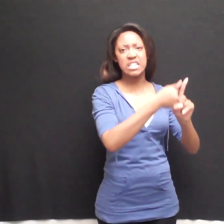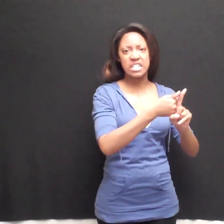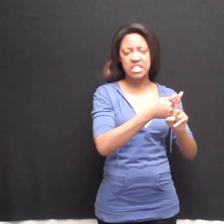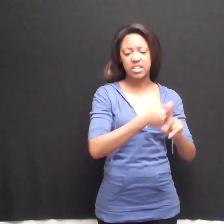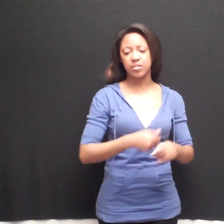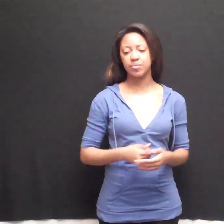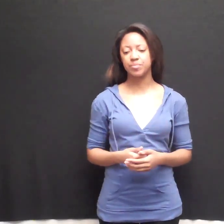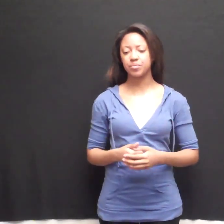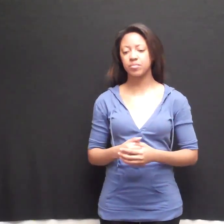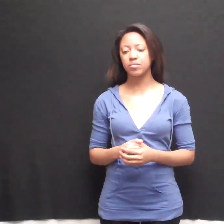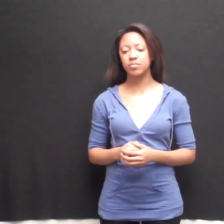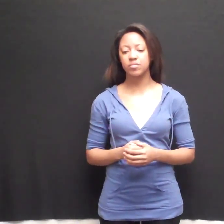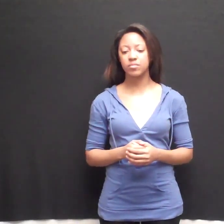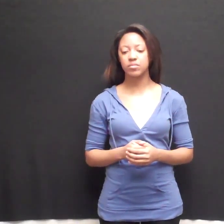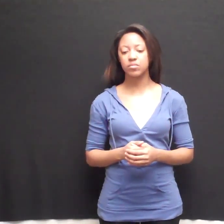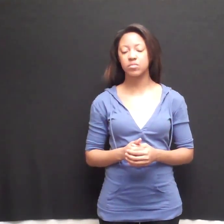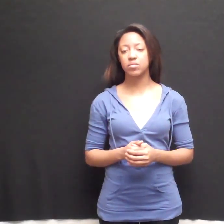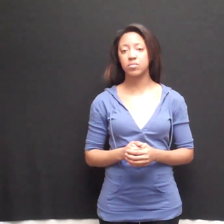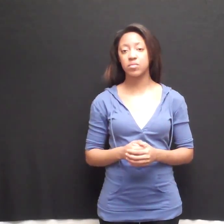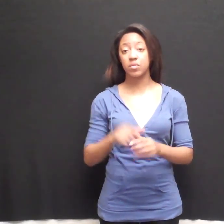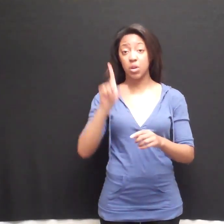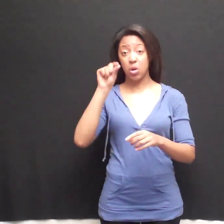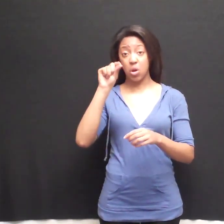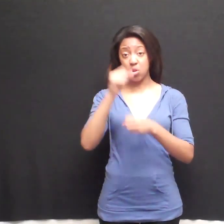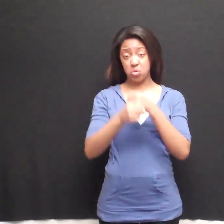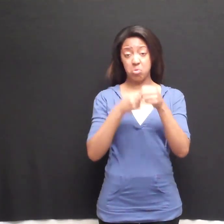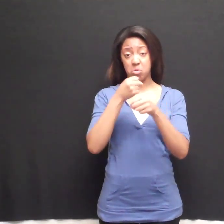After 20 years, the shirtwaist was getting stale.